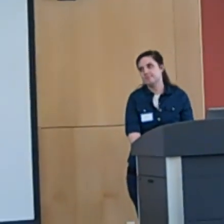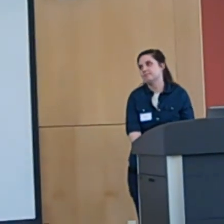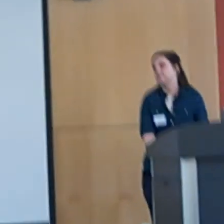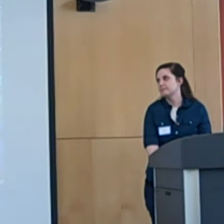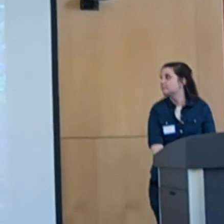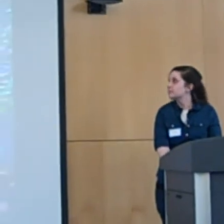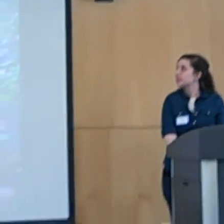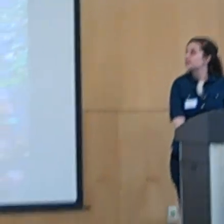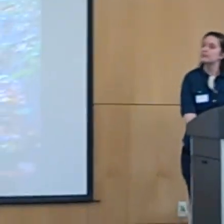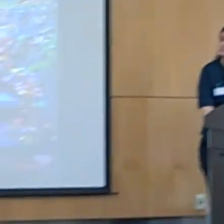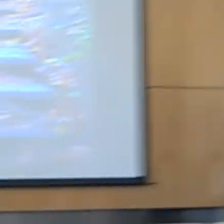Thank you.